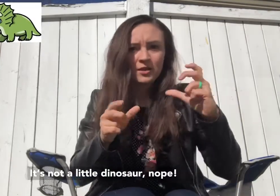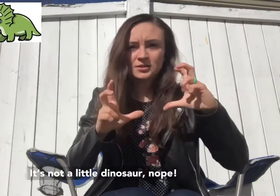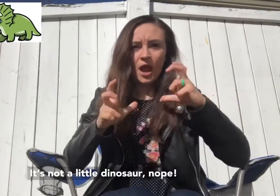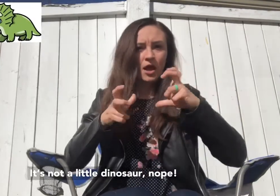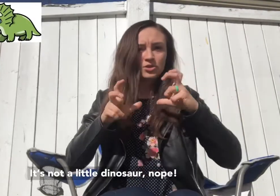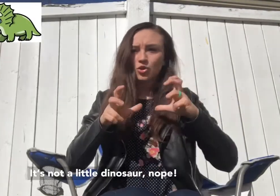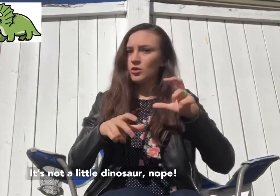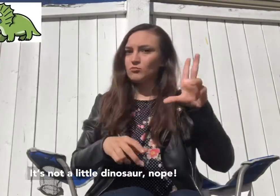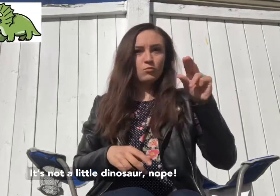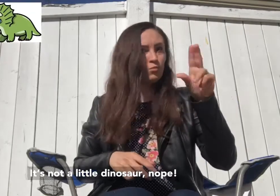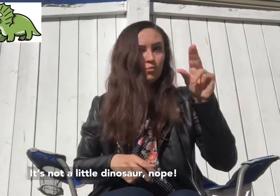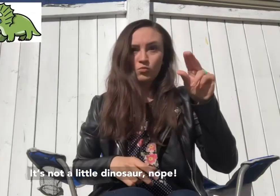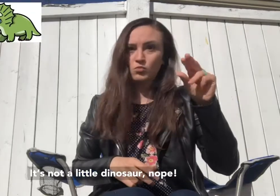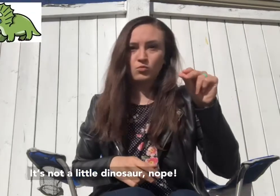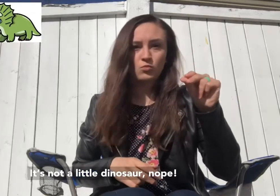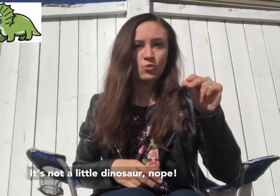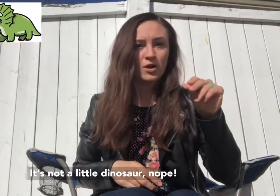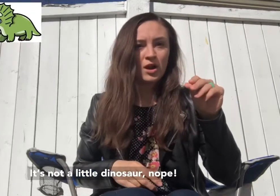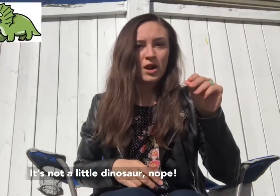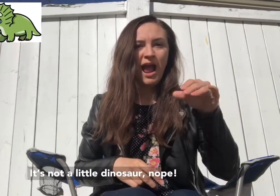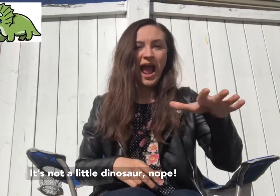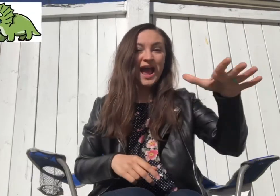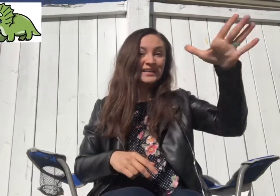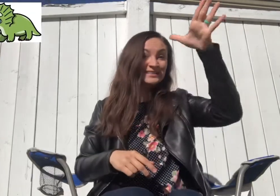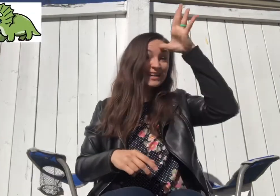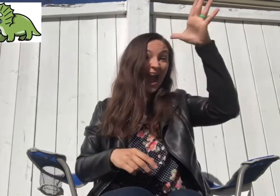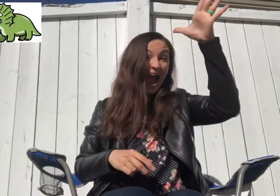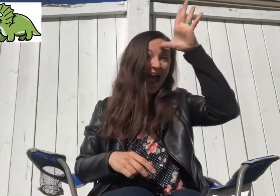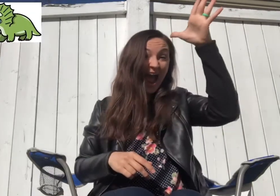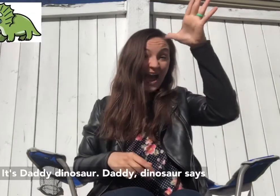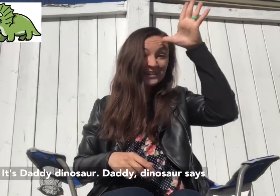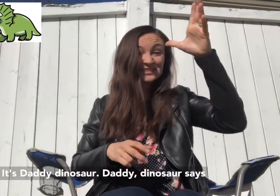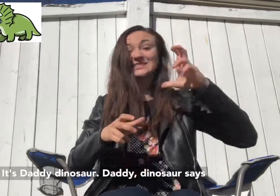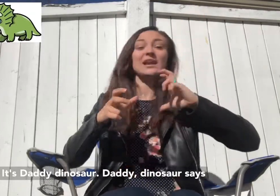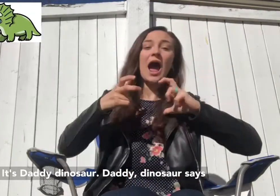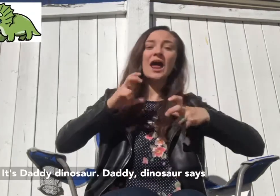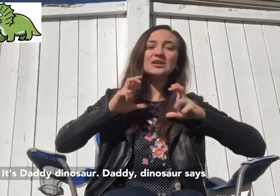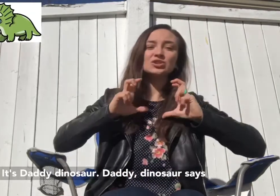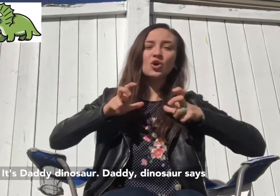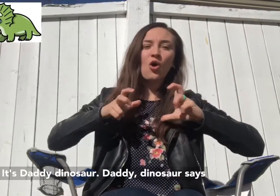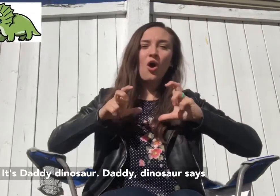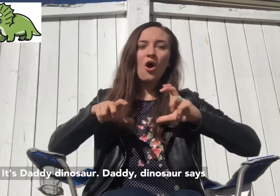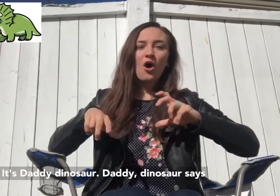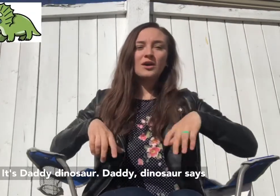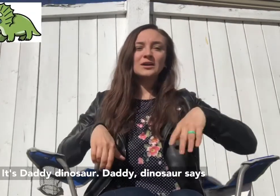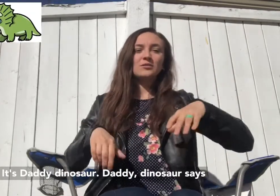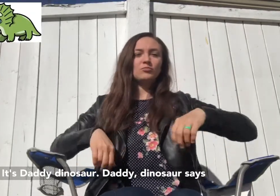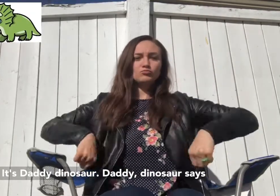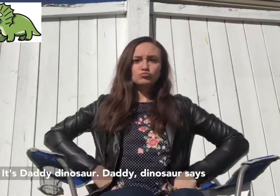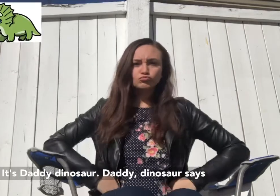a little dinosaur. Nope. It's Daddy Dinosaur.